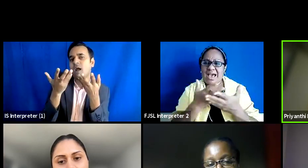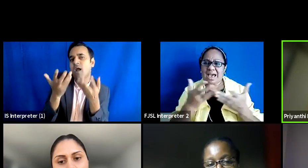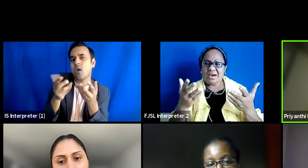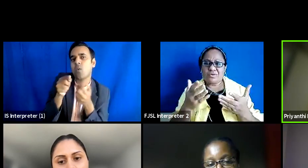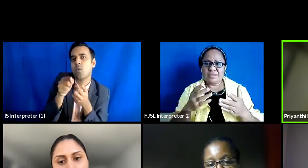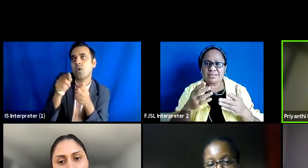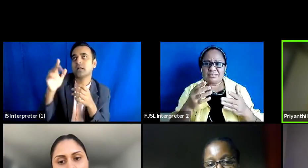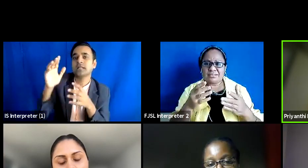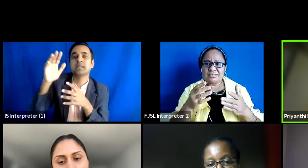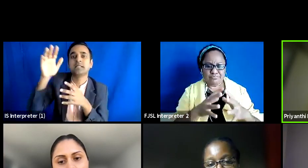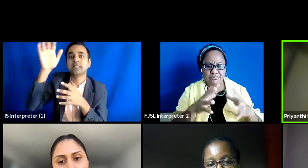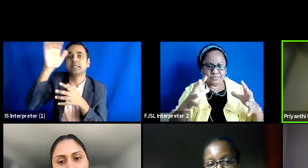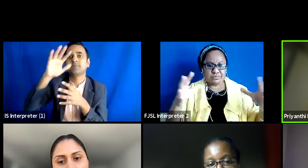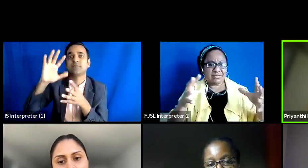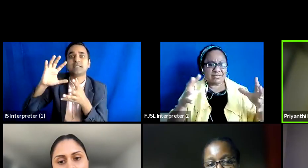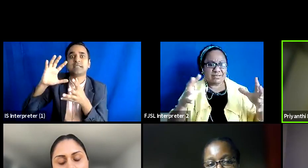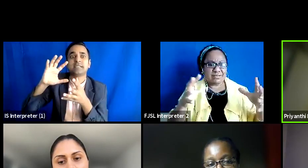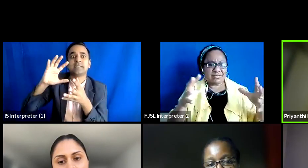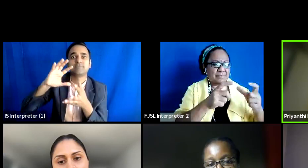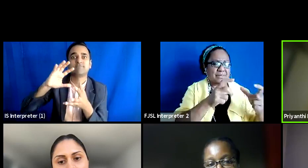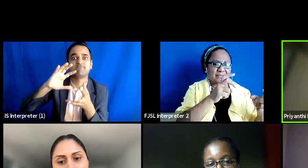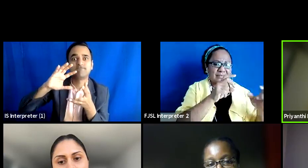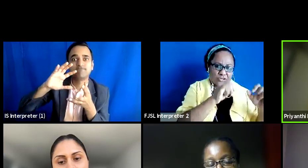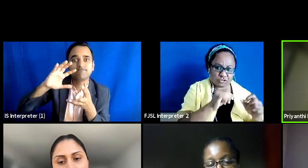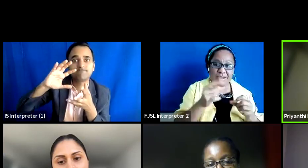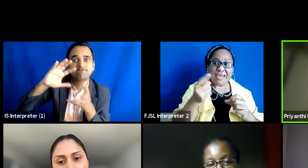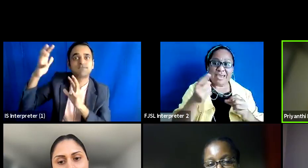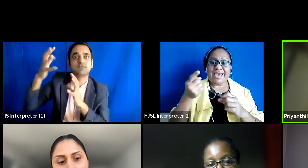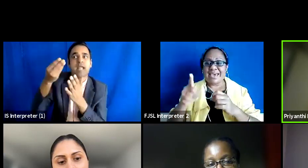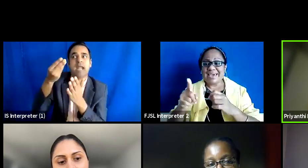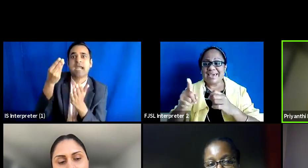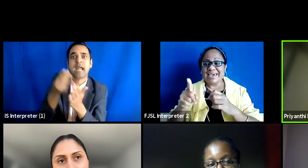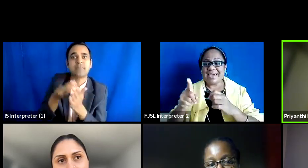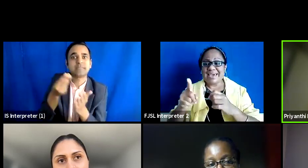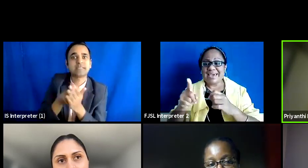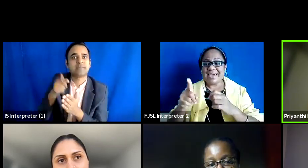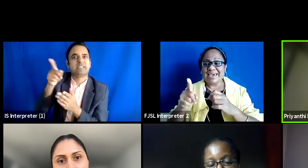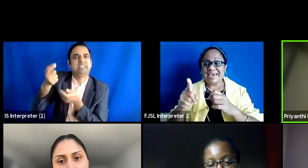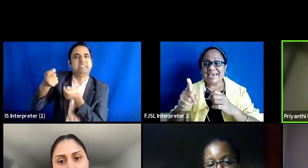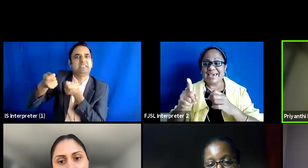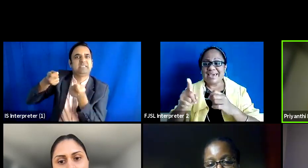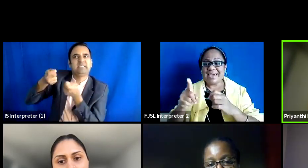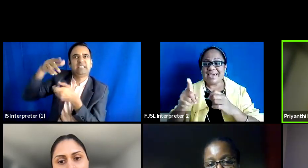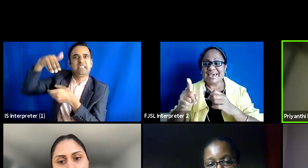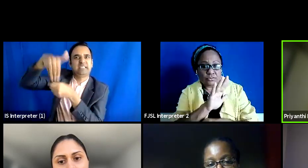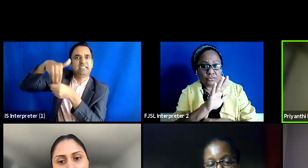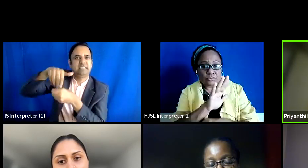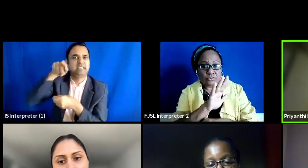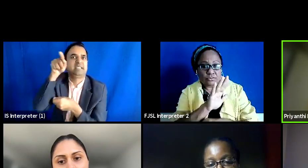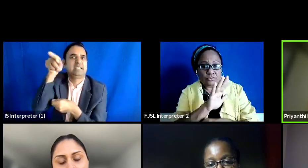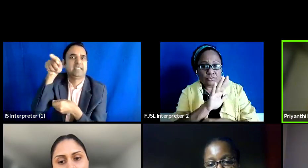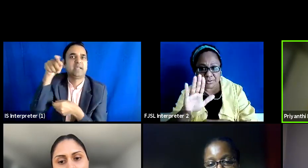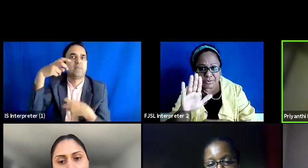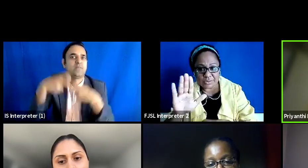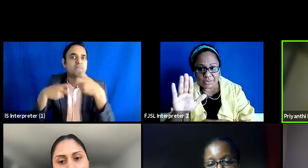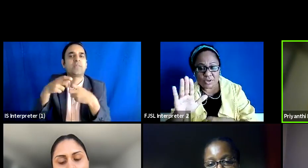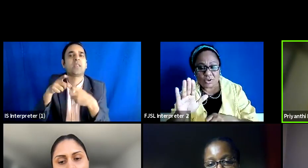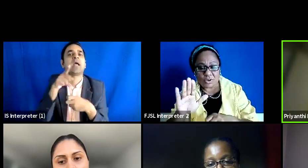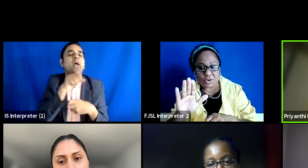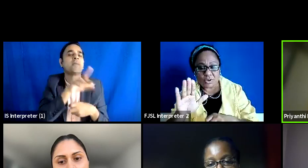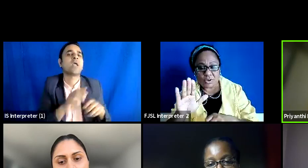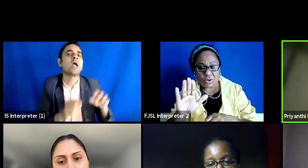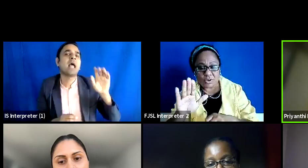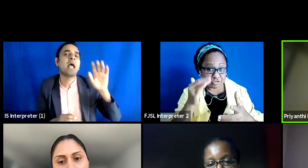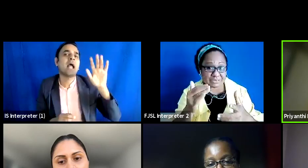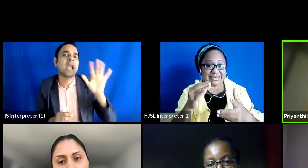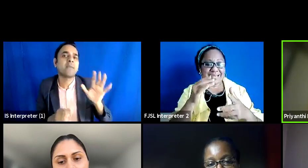the COVID-19 pandemic in your local and regional contexts, and